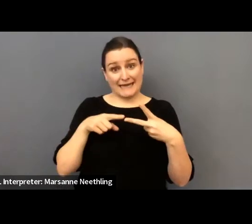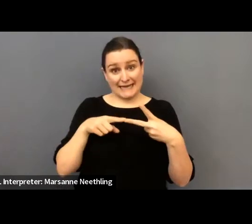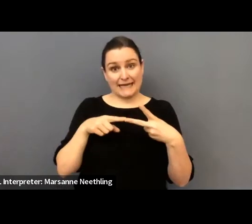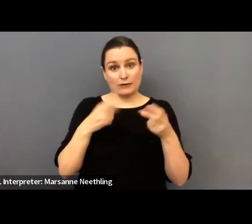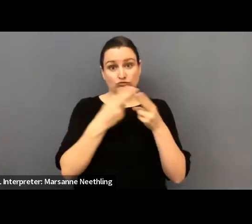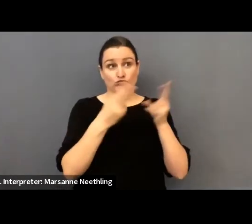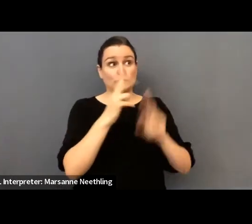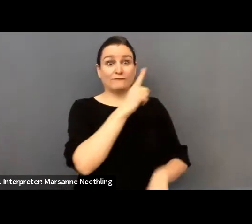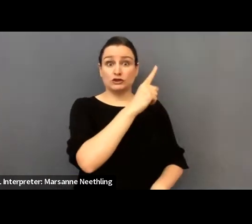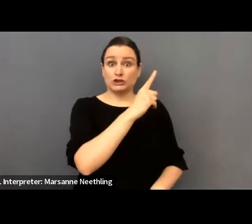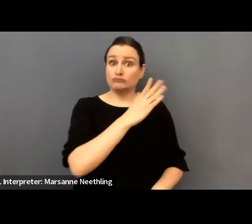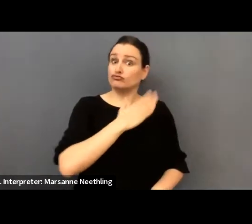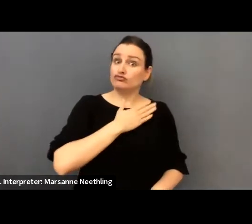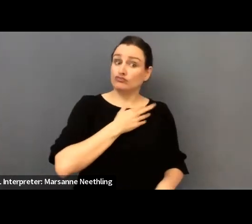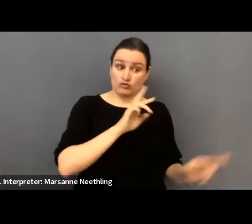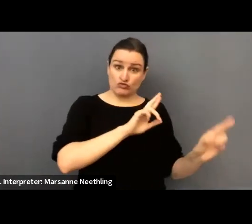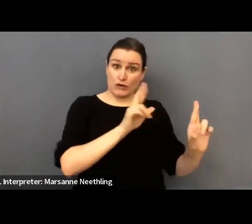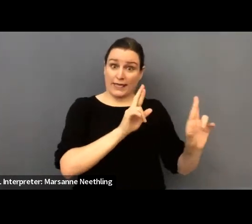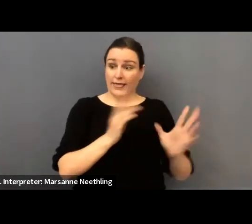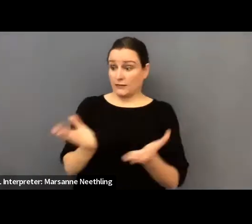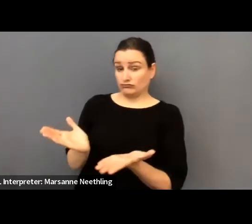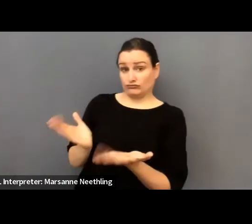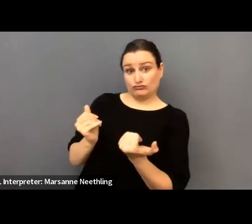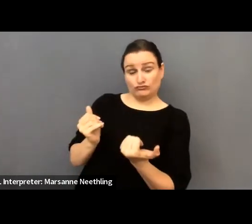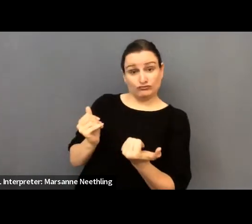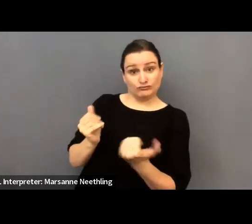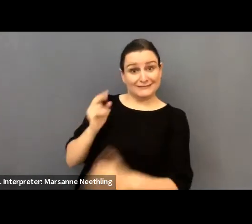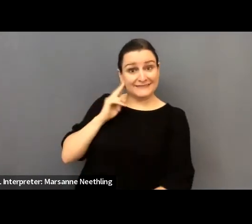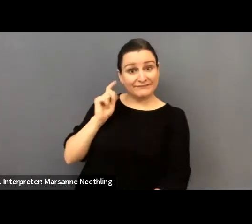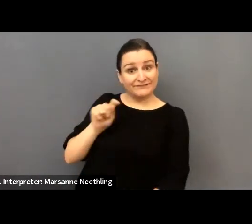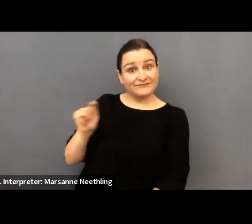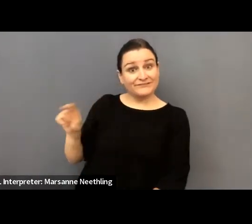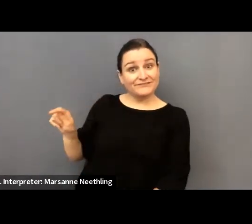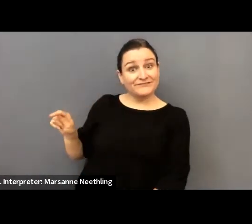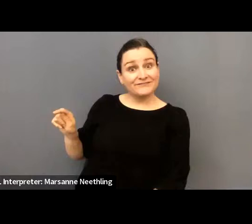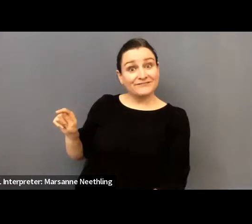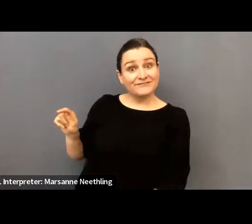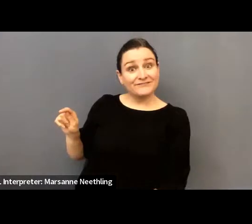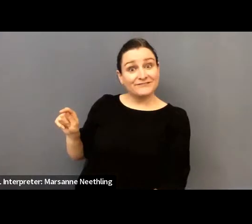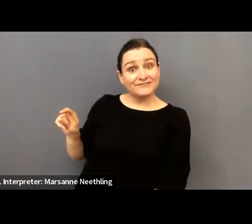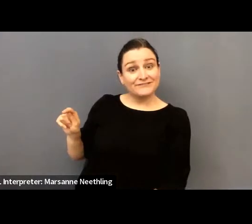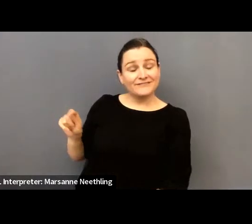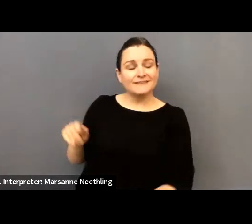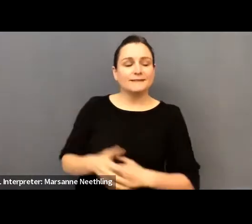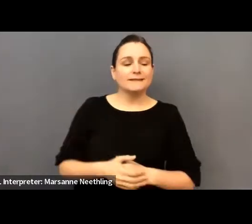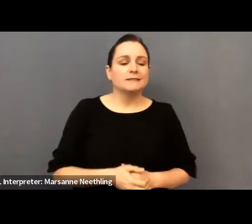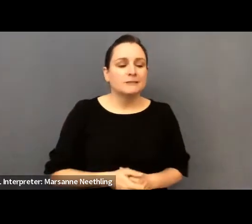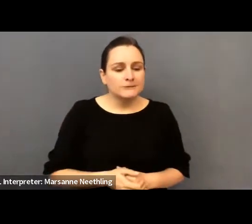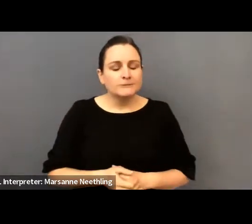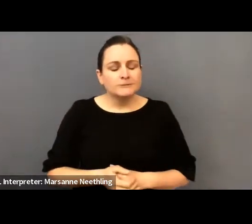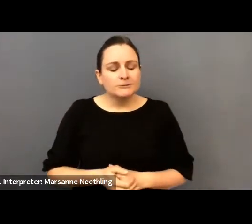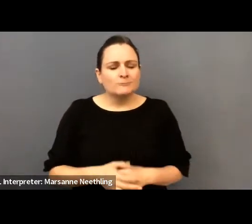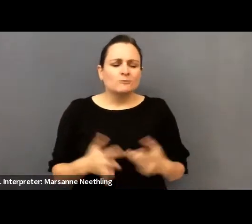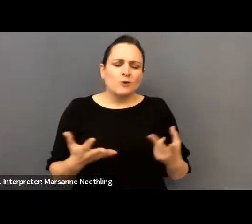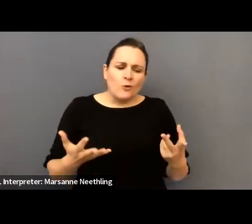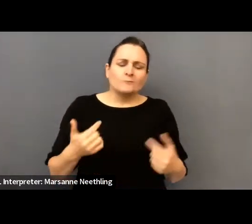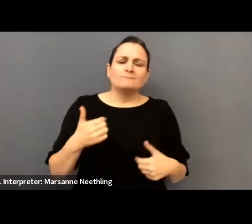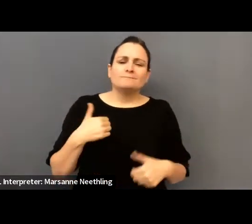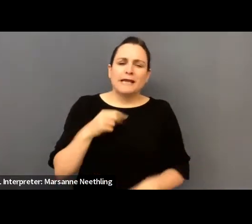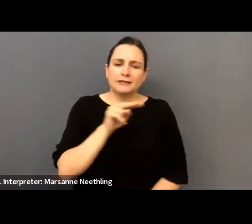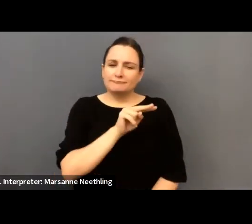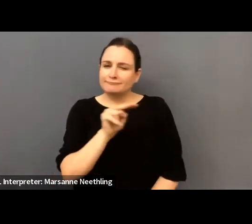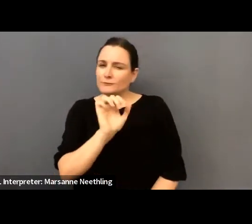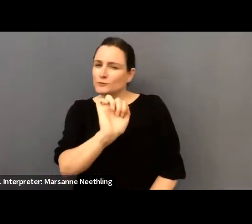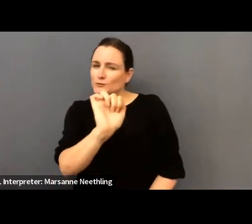the enrollment of SASL users? I suppose if, to put it in